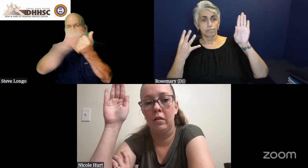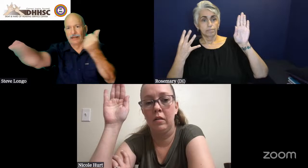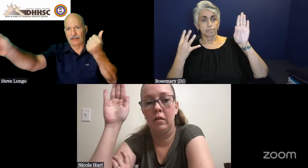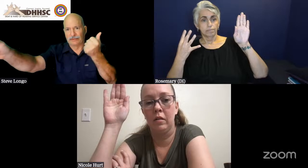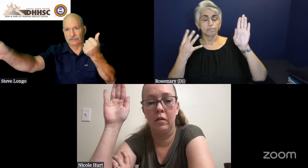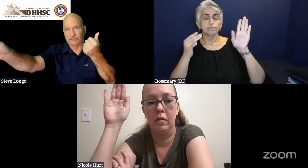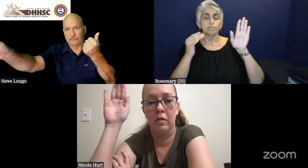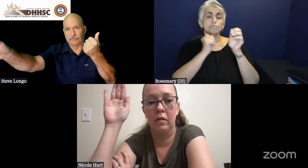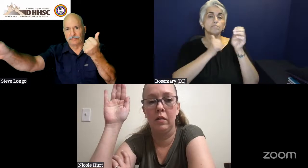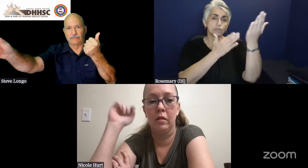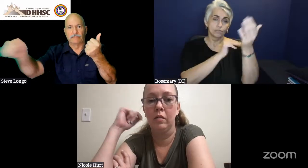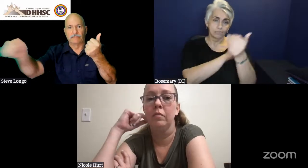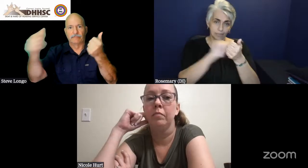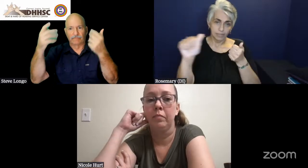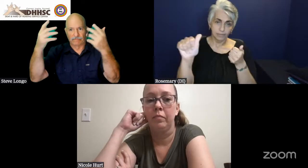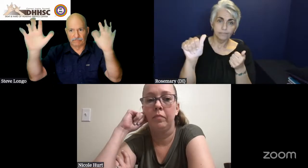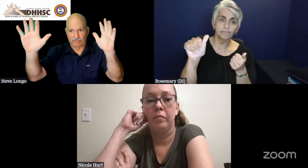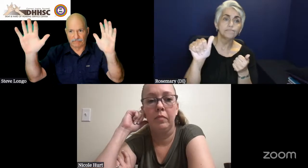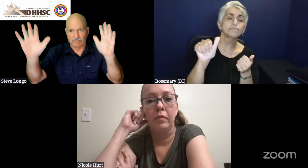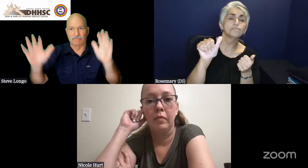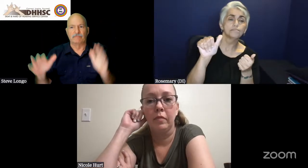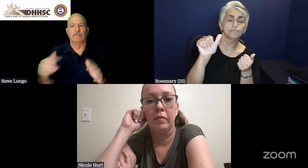The motion passes.